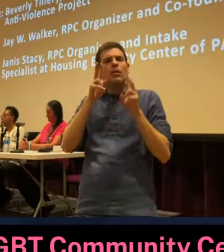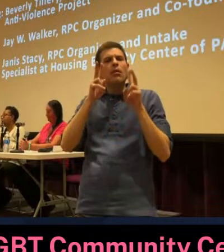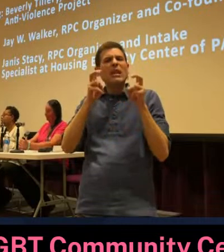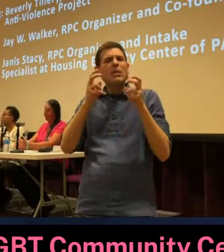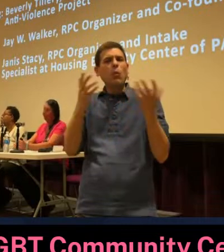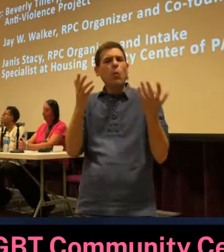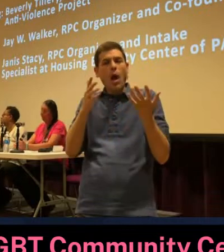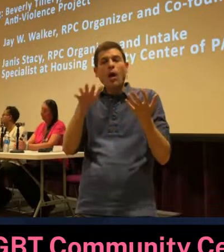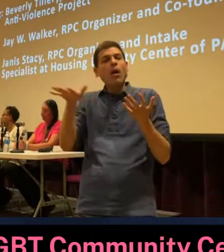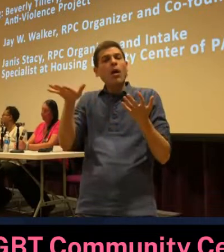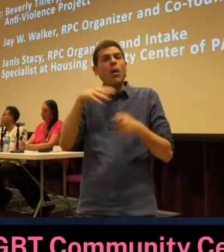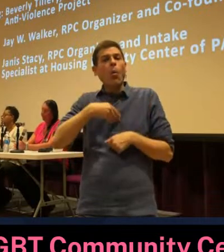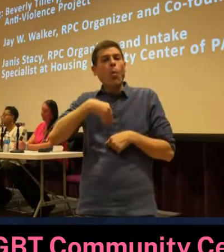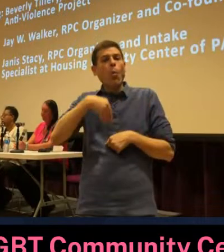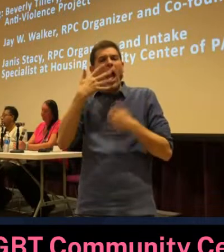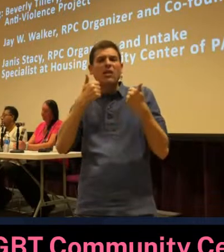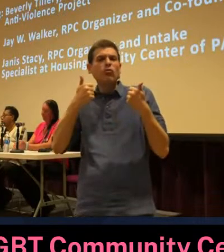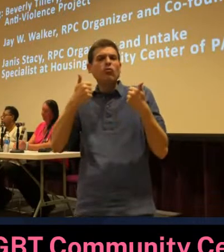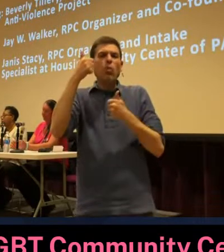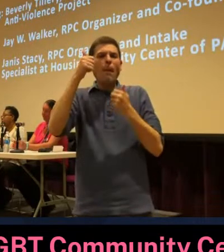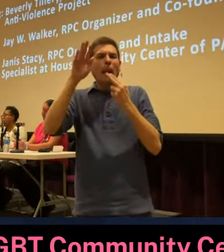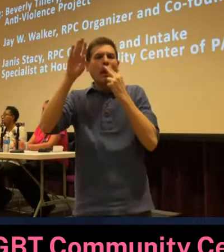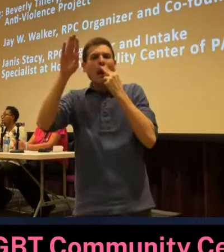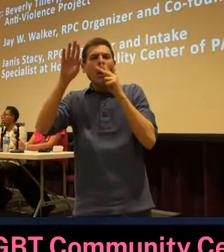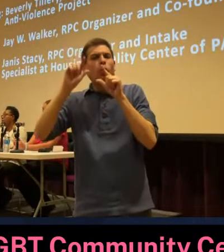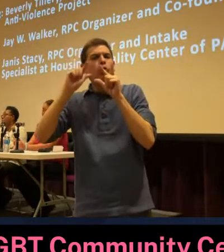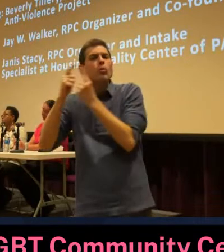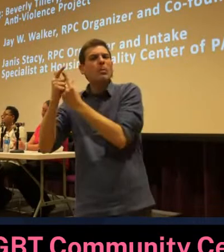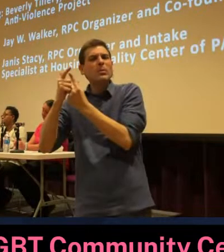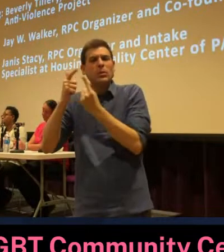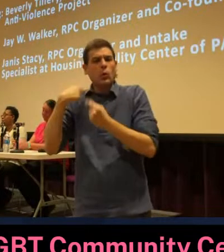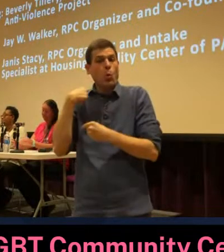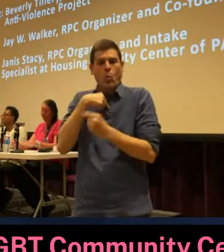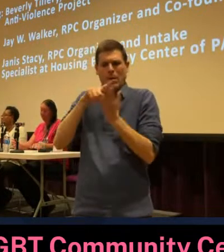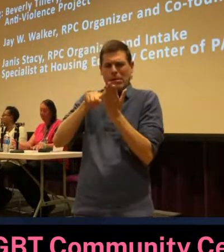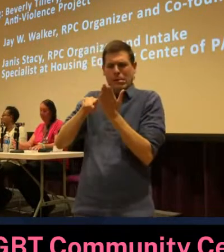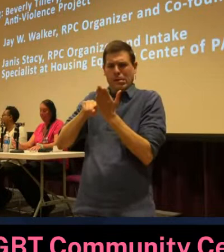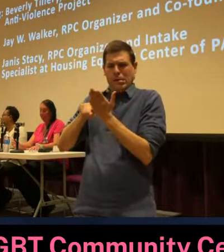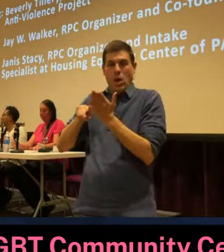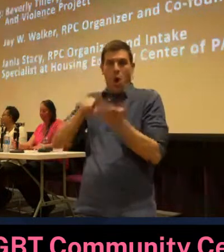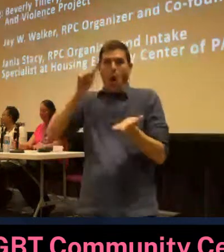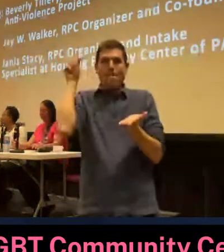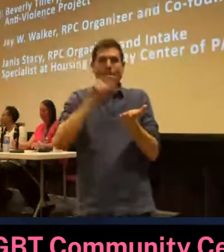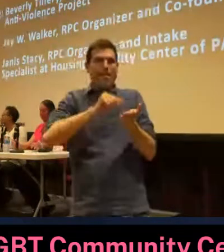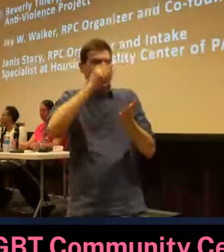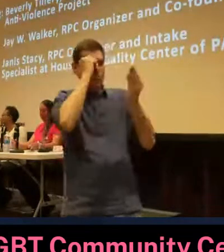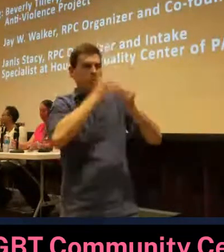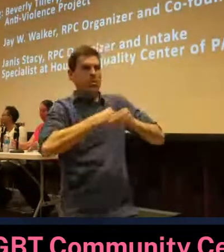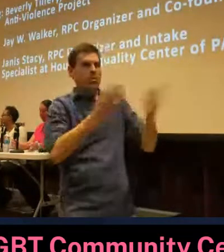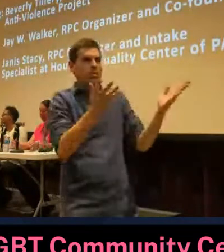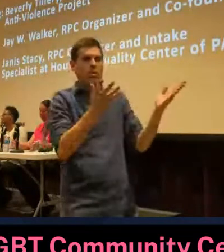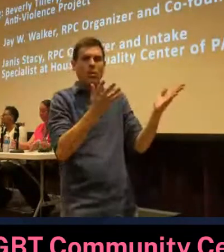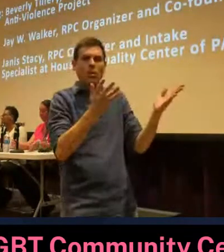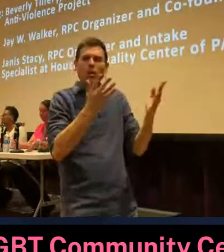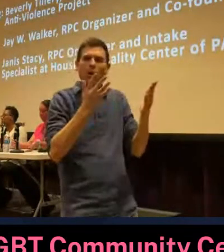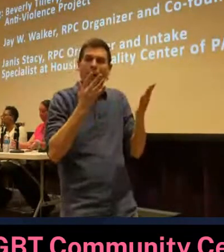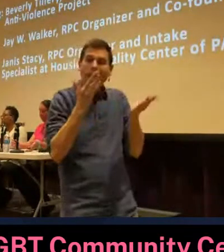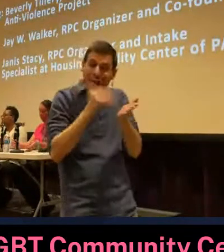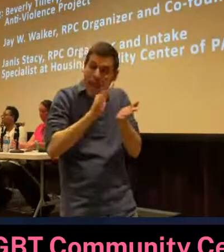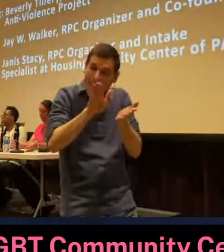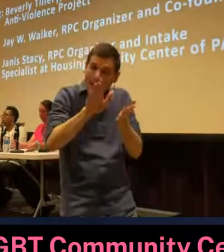to attack our communities across the country. That was a long time ago,